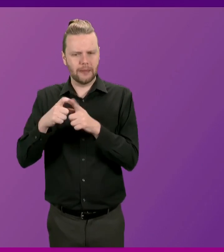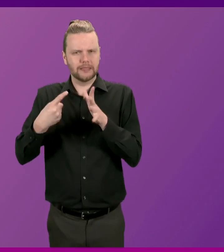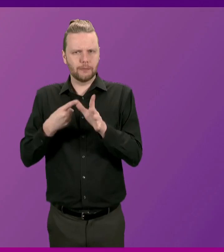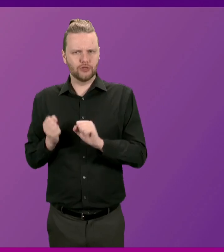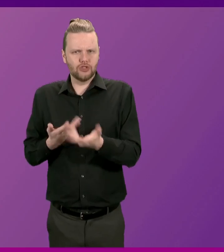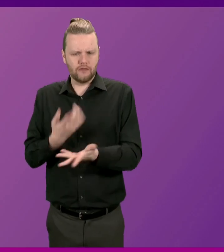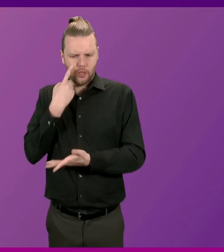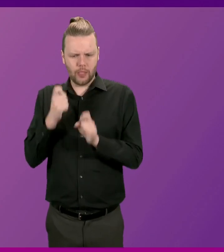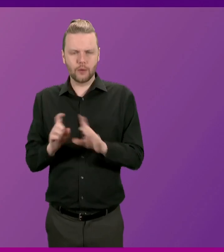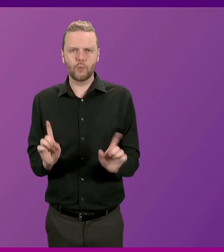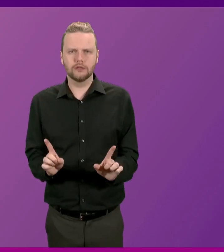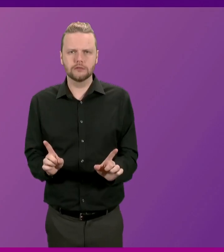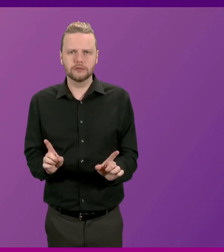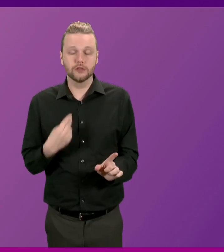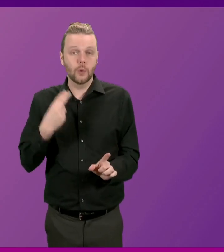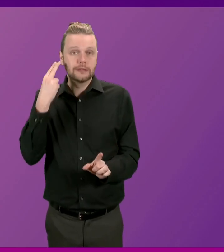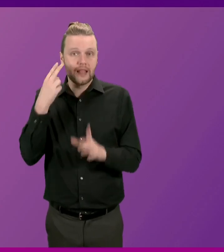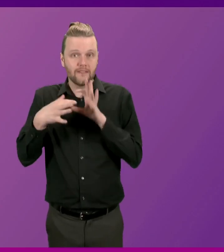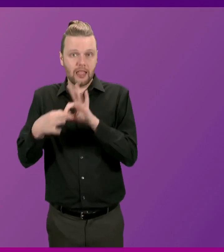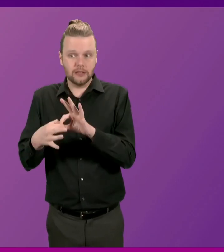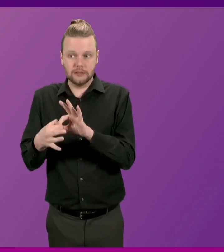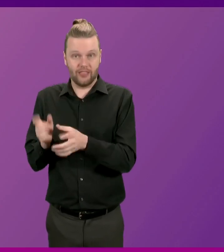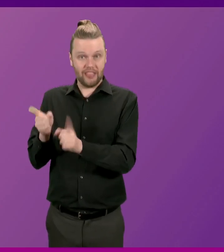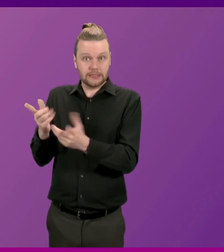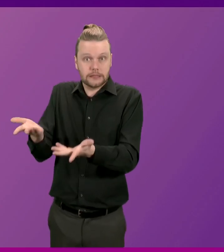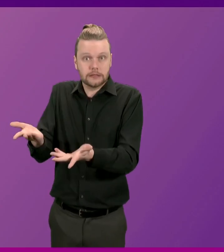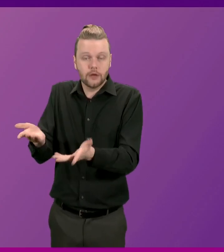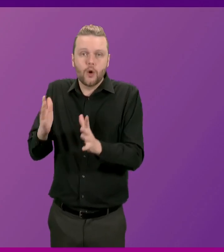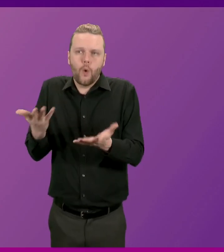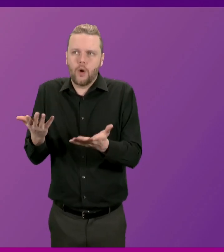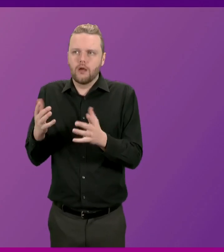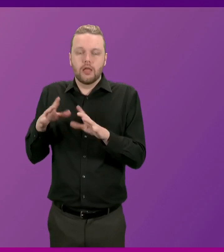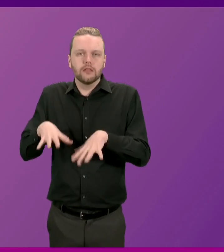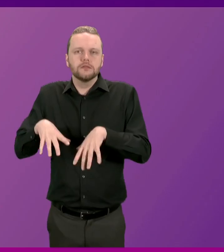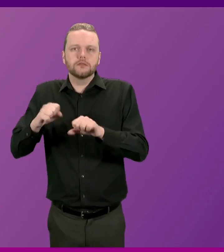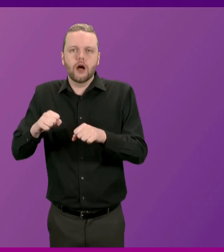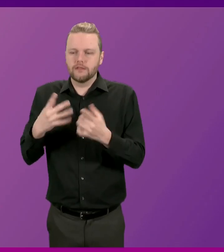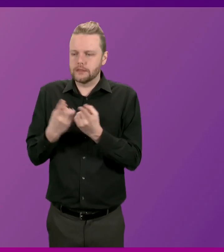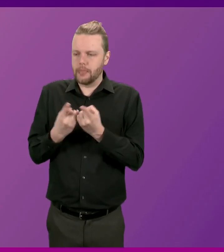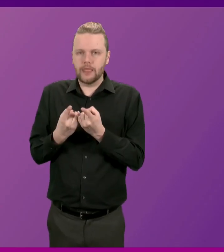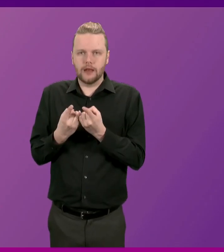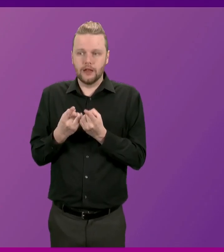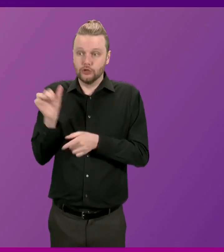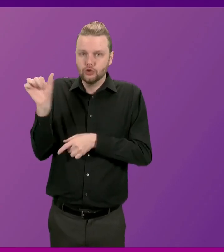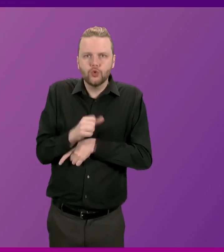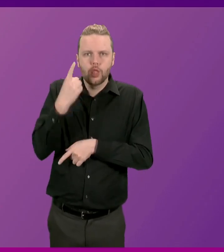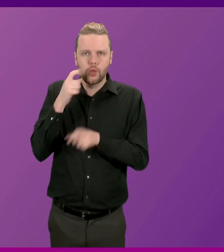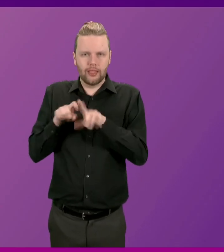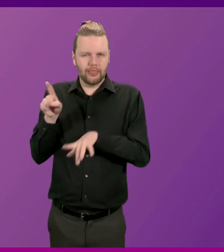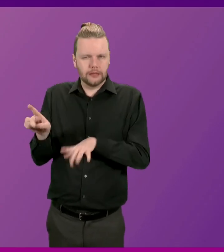look like? Is the DeafLinks pilot it? Or is it the start of what the service should look